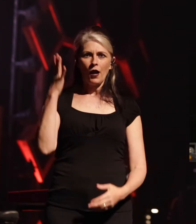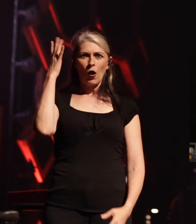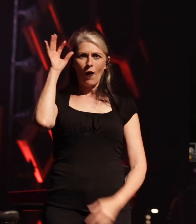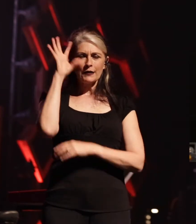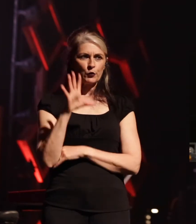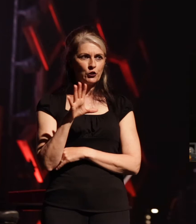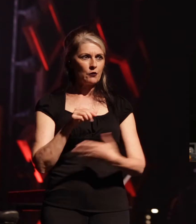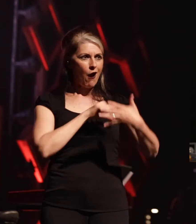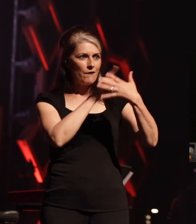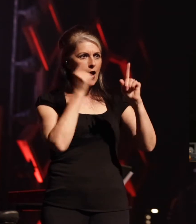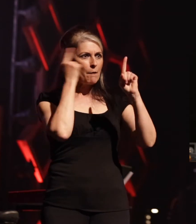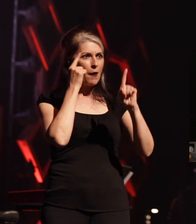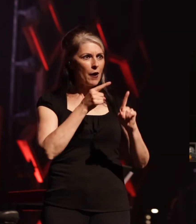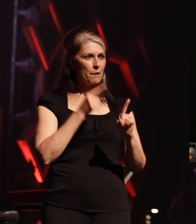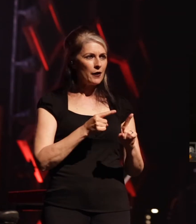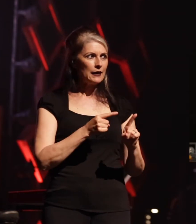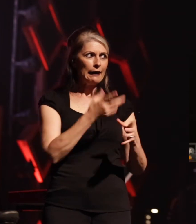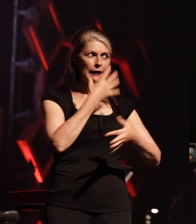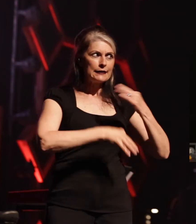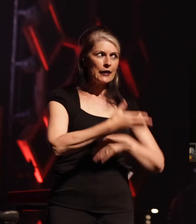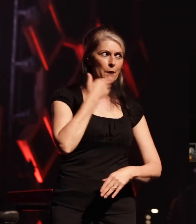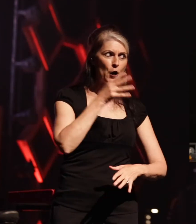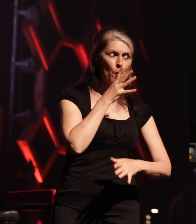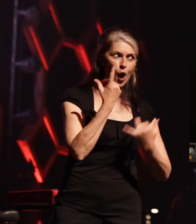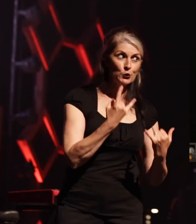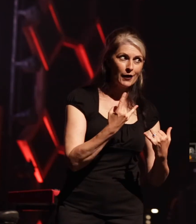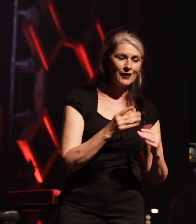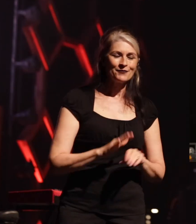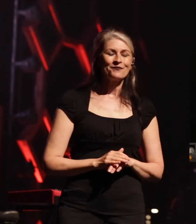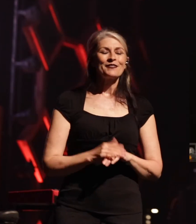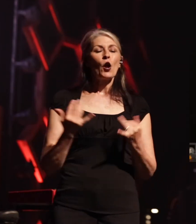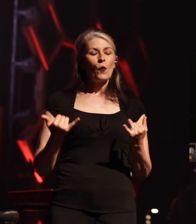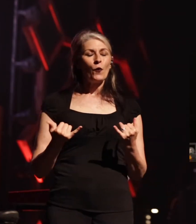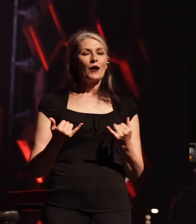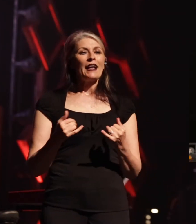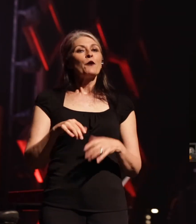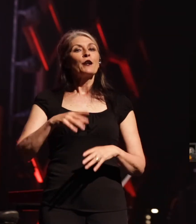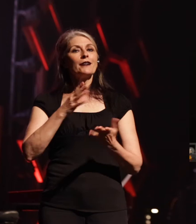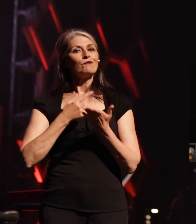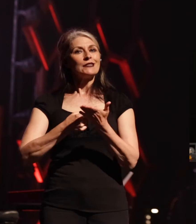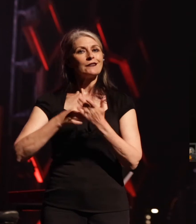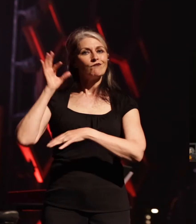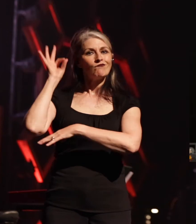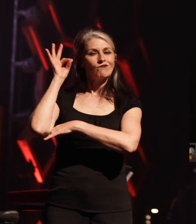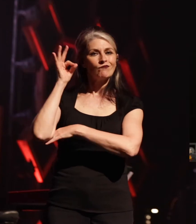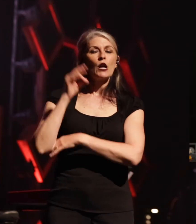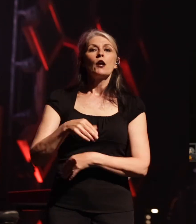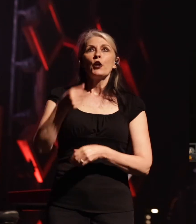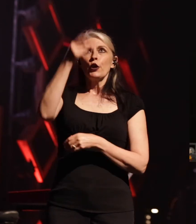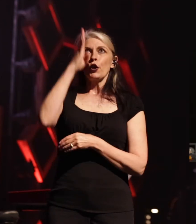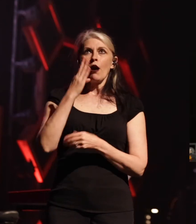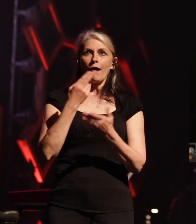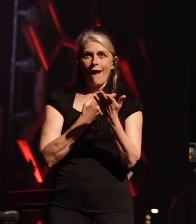be a better mom today? Well, we're going to be talking about this sermon, how God has tabernacled among us. And when you see the point of this, I think